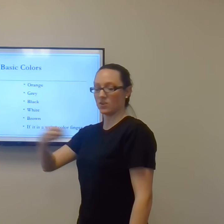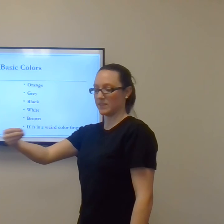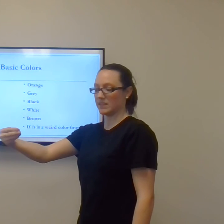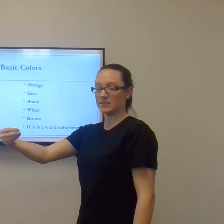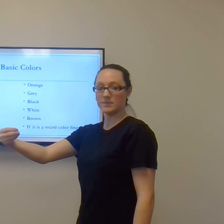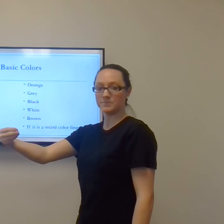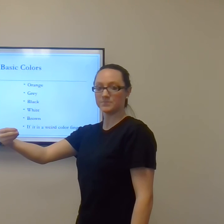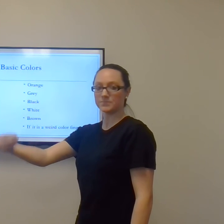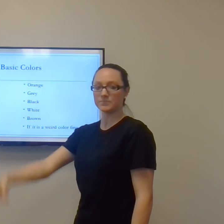at the end.